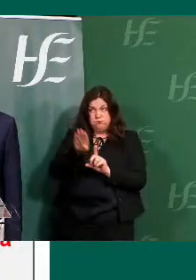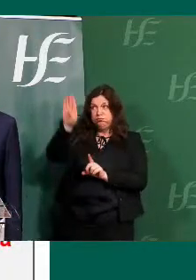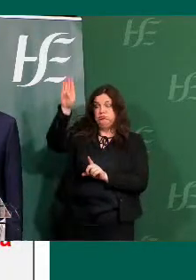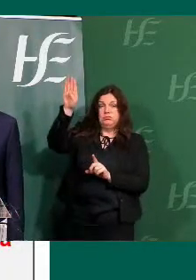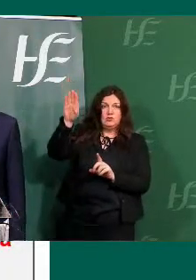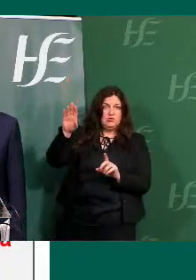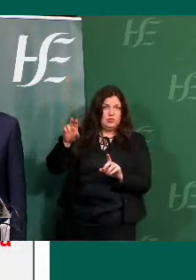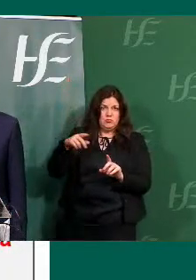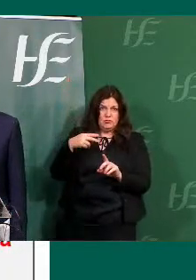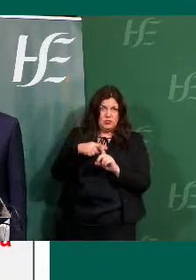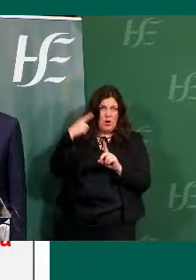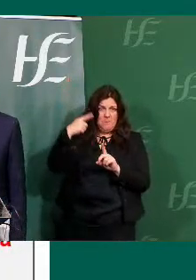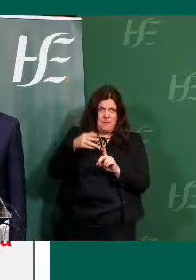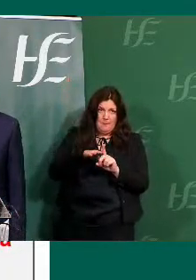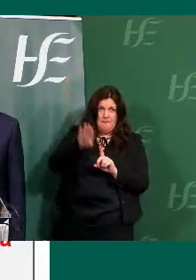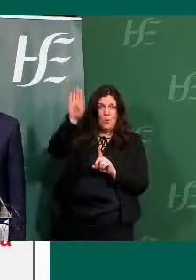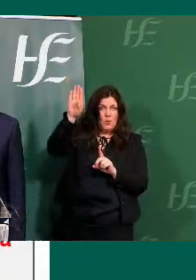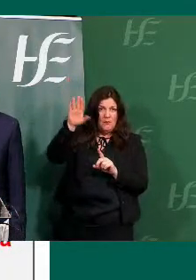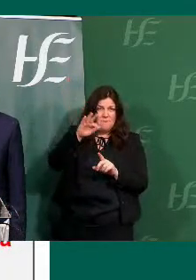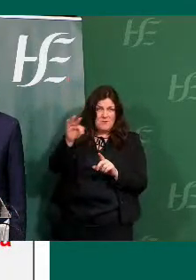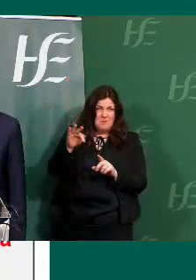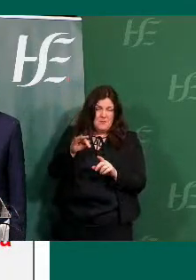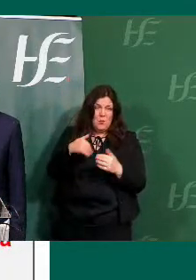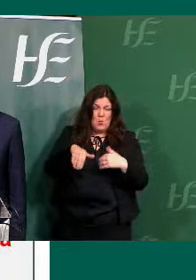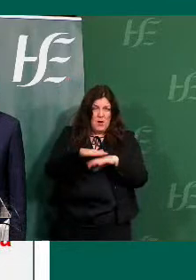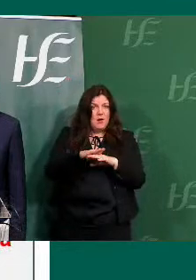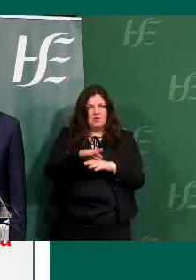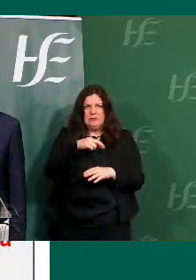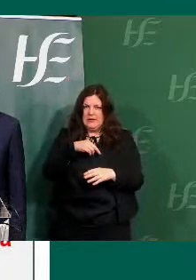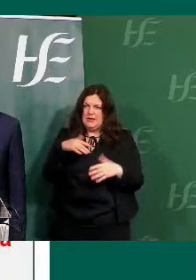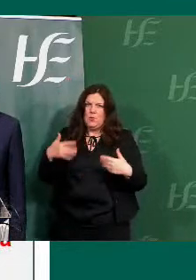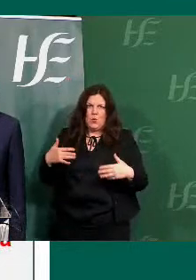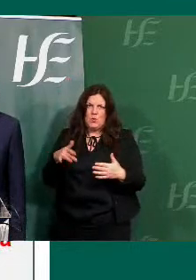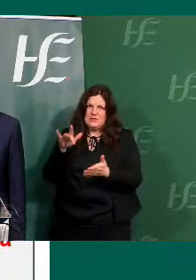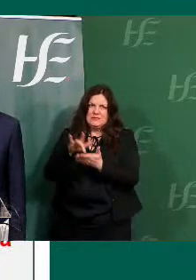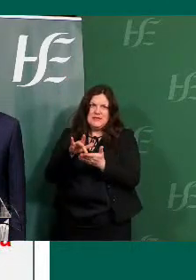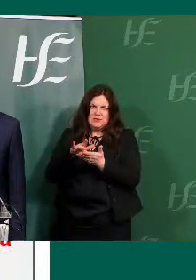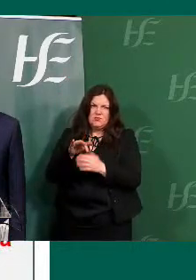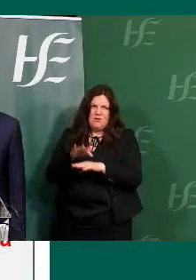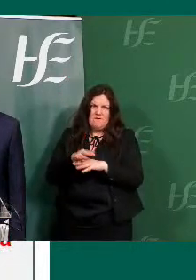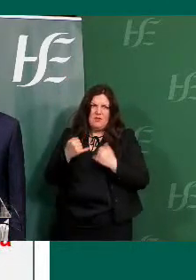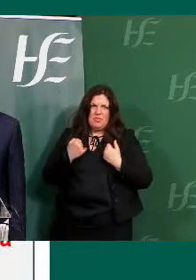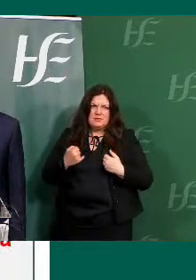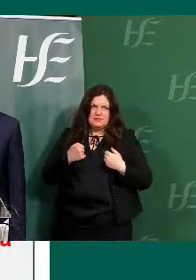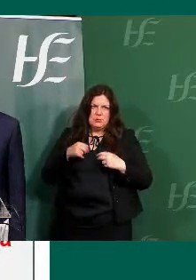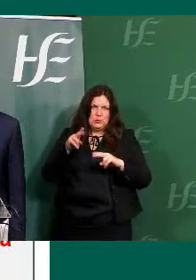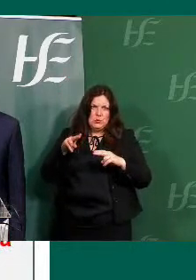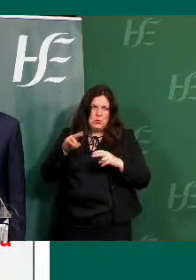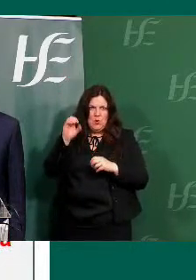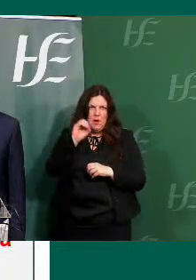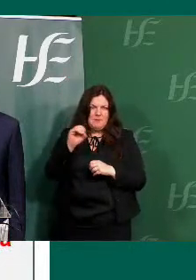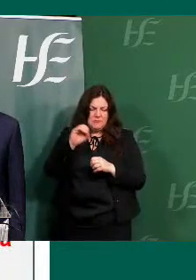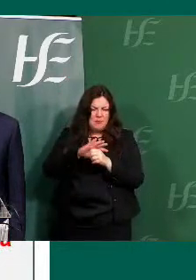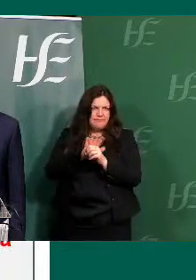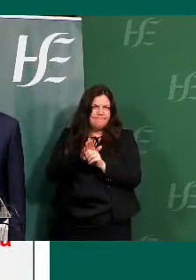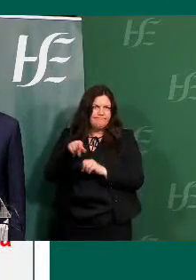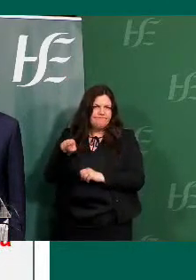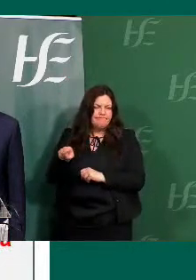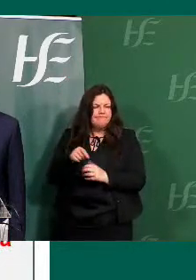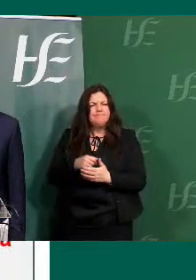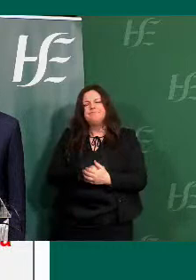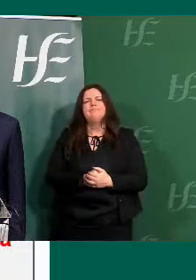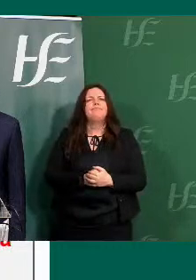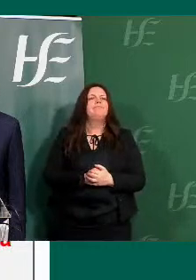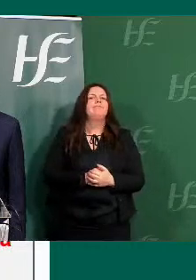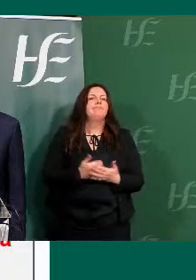really sharp rise in cases in Denmark. It's certainly one of the epicenters now. And we see a rise in hospitalization going a few weeks